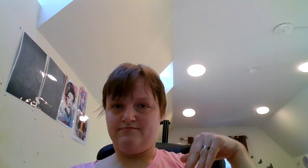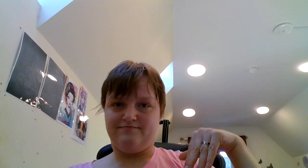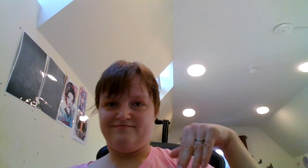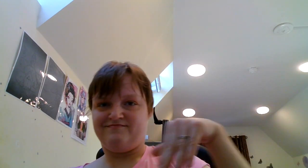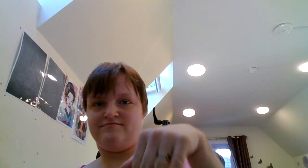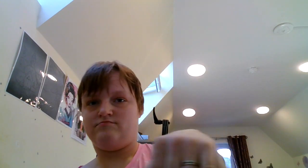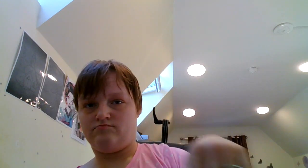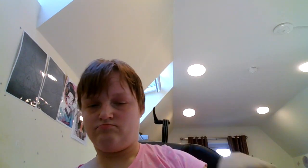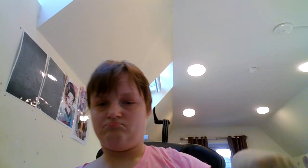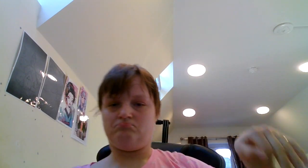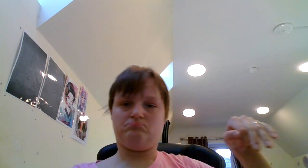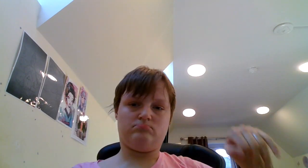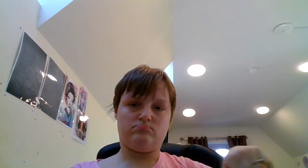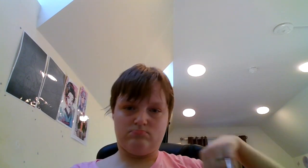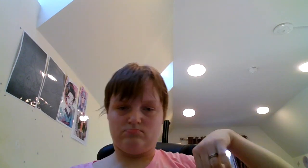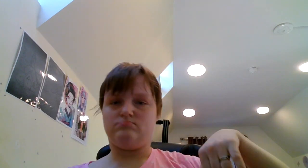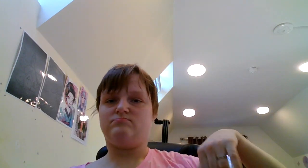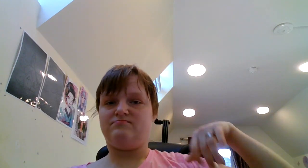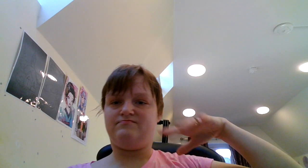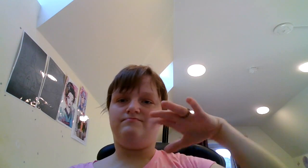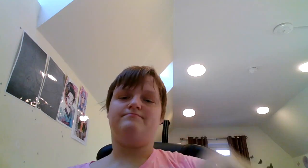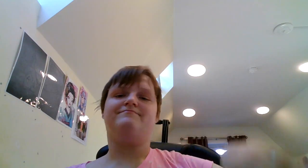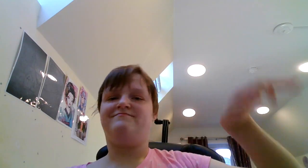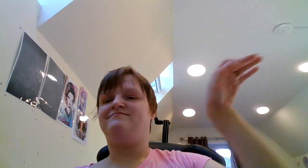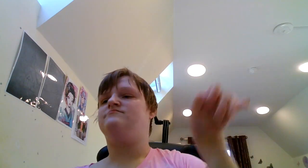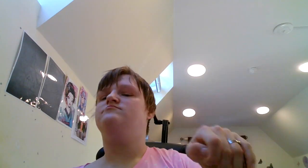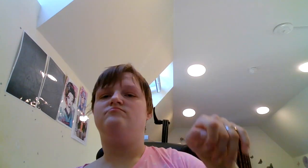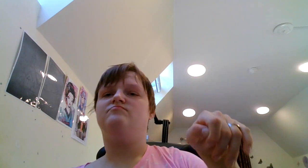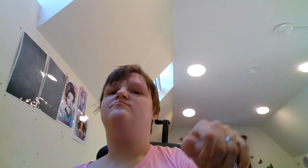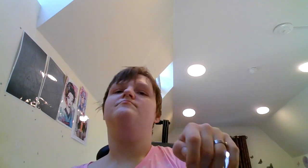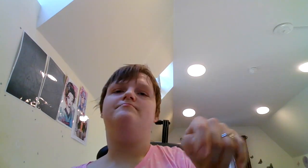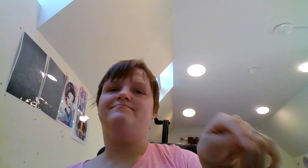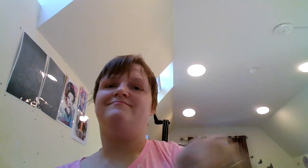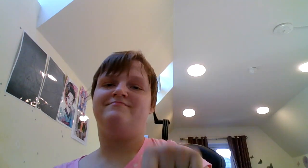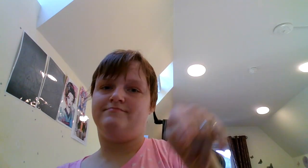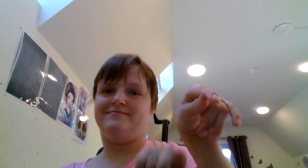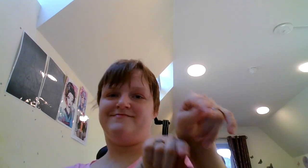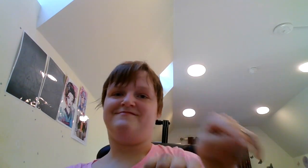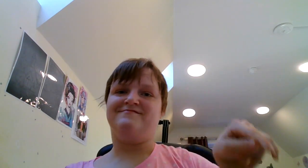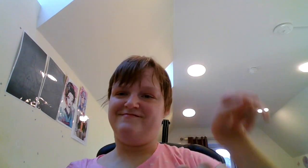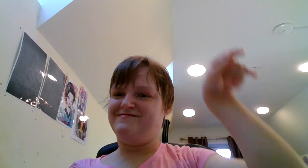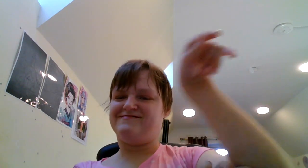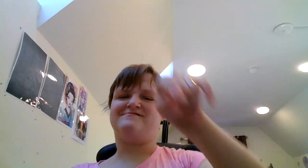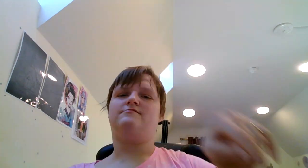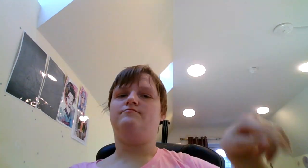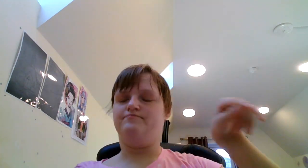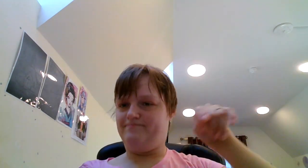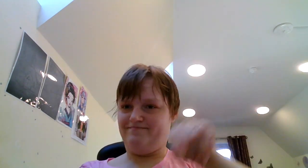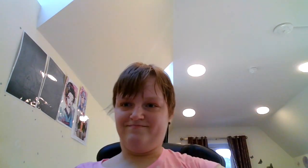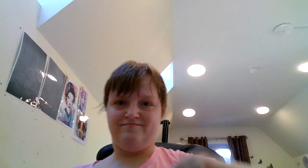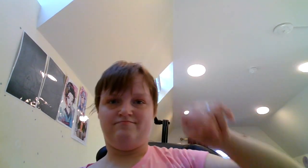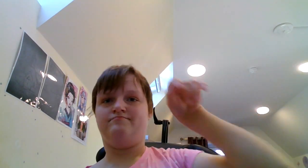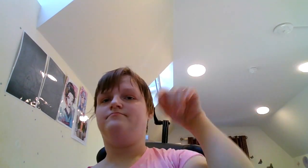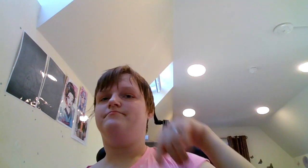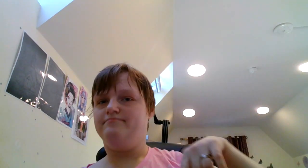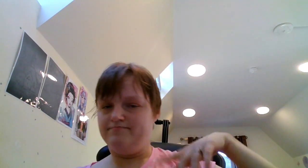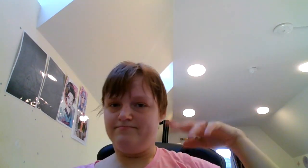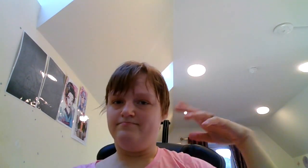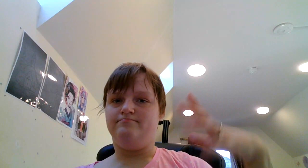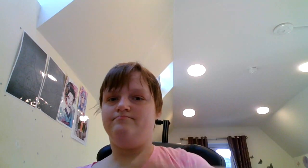The 17th of May 1921, experiments started. MacLeod provided Banting with the labs needed